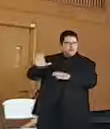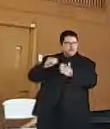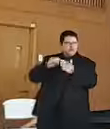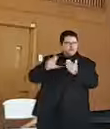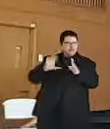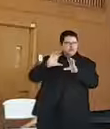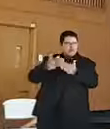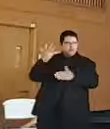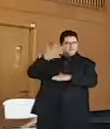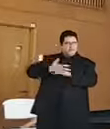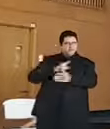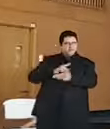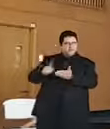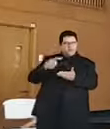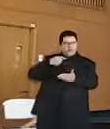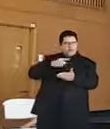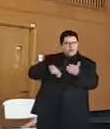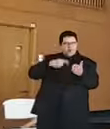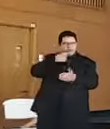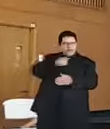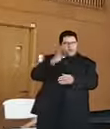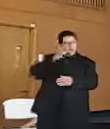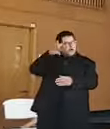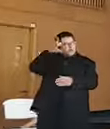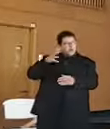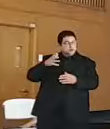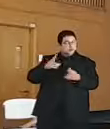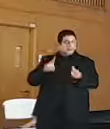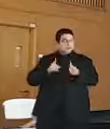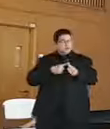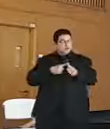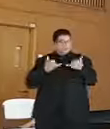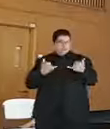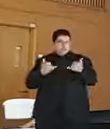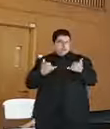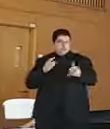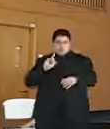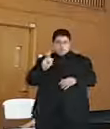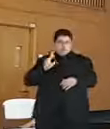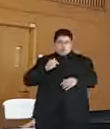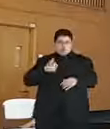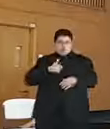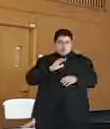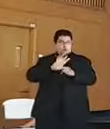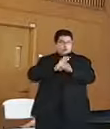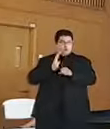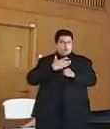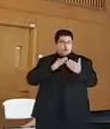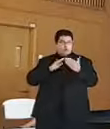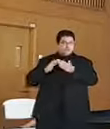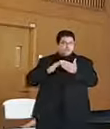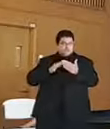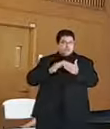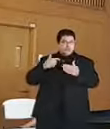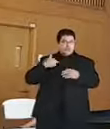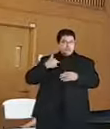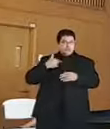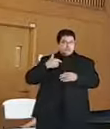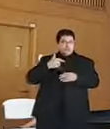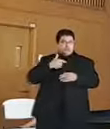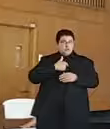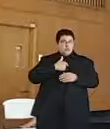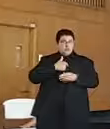What do you say to those parents? Well, first of all, at this point, where we are with COVID in our community, we are